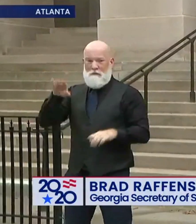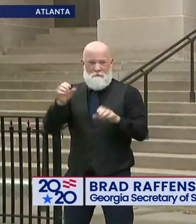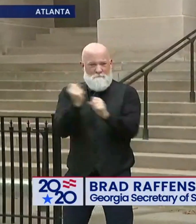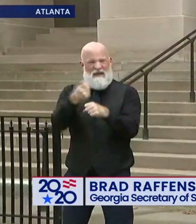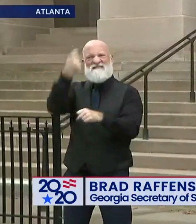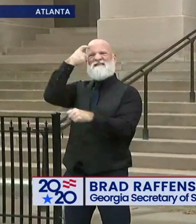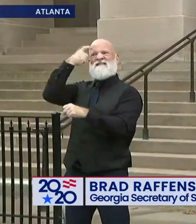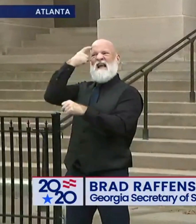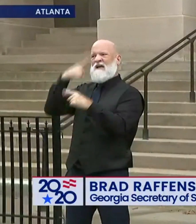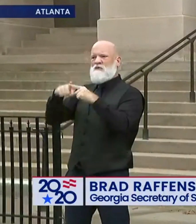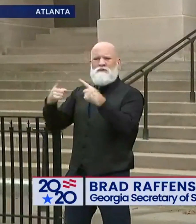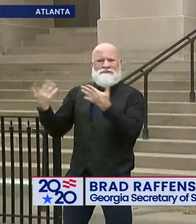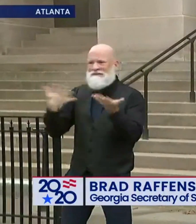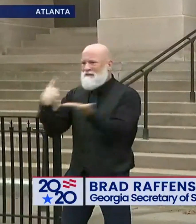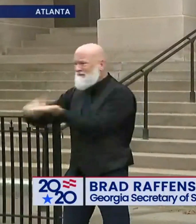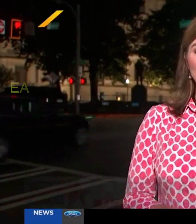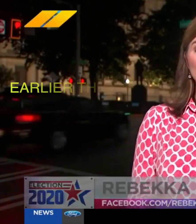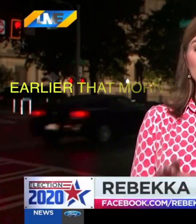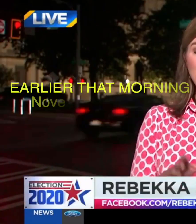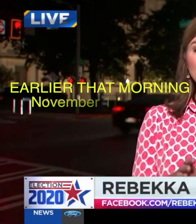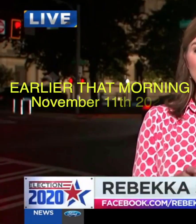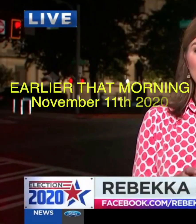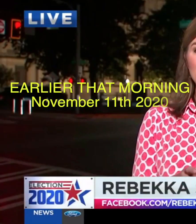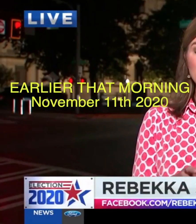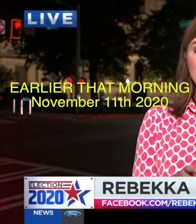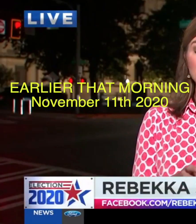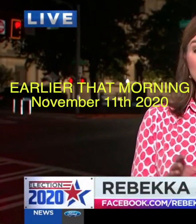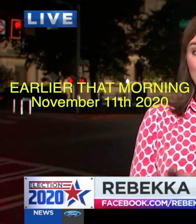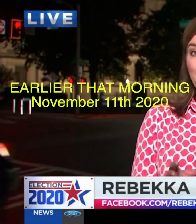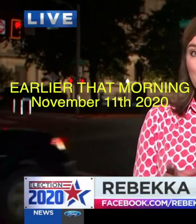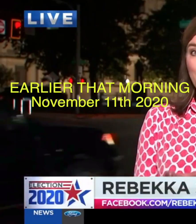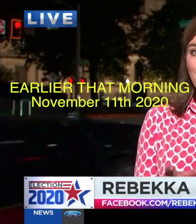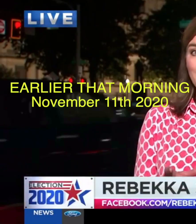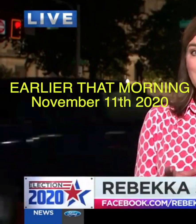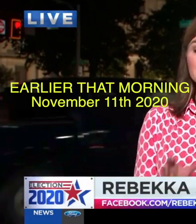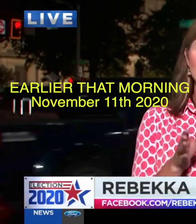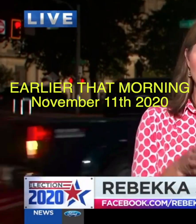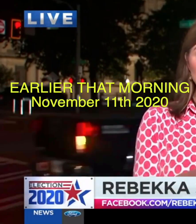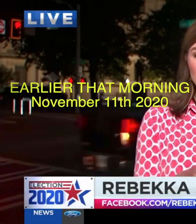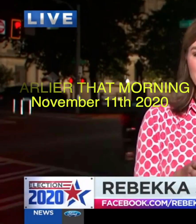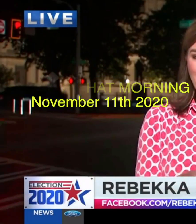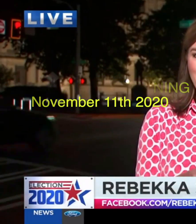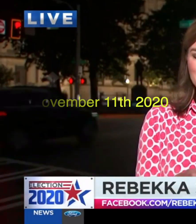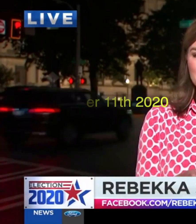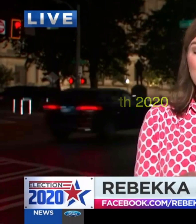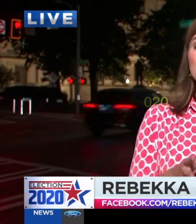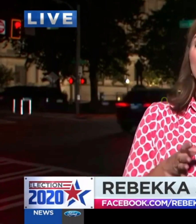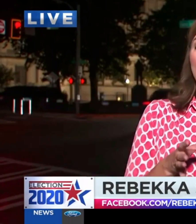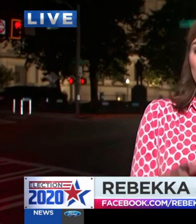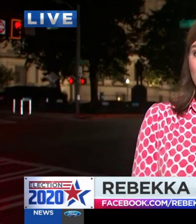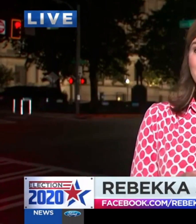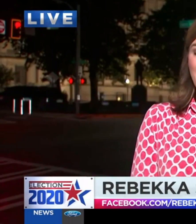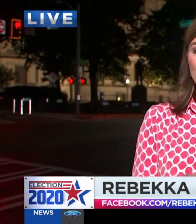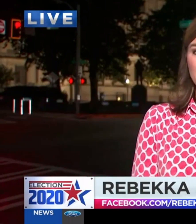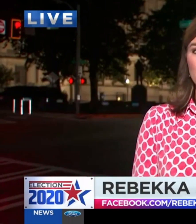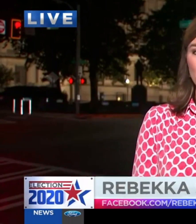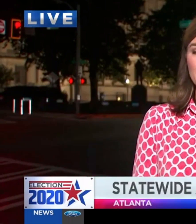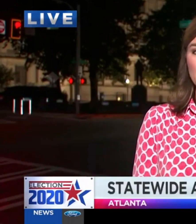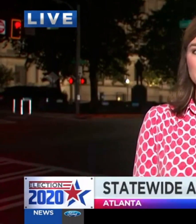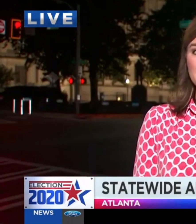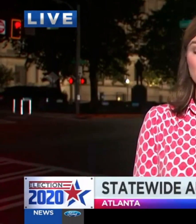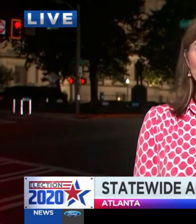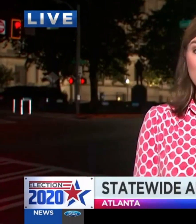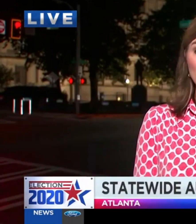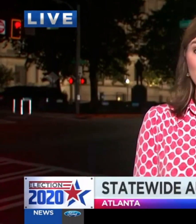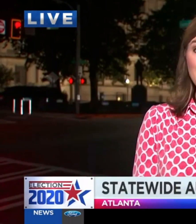most sense, and we'll be following the process on that. We're now learning that the Trump campaign has officially asked for a recount here in